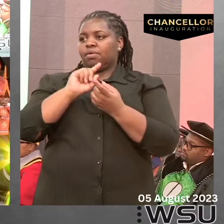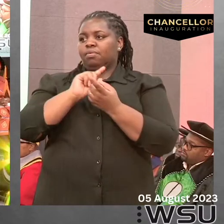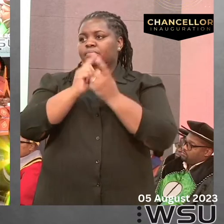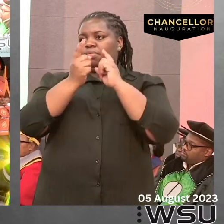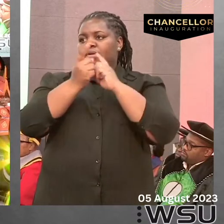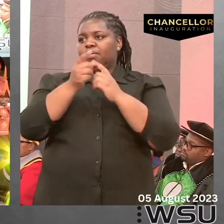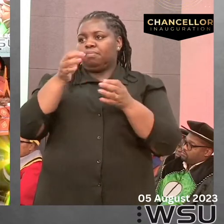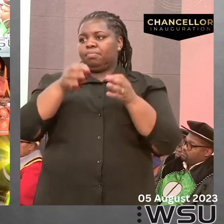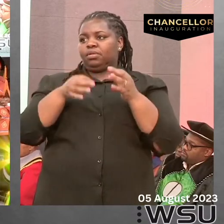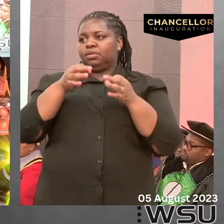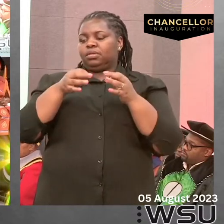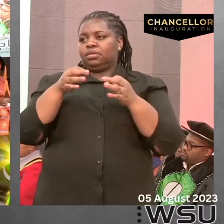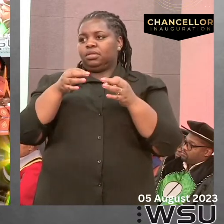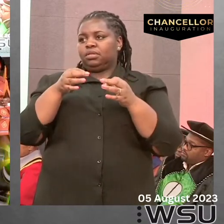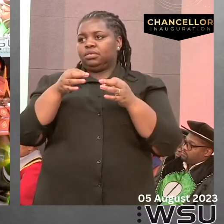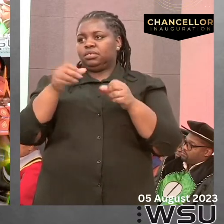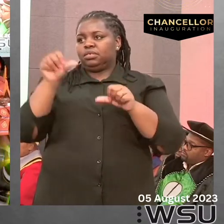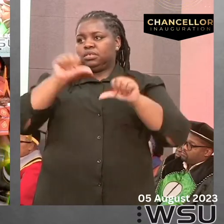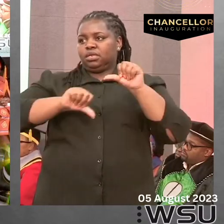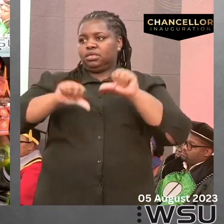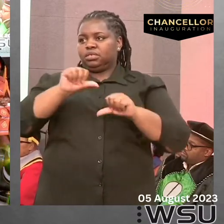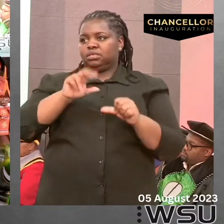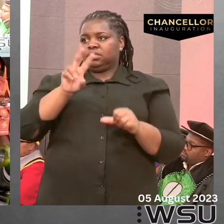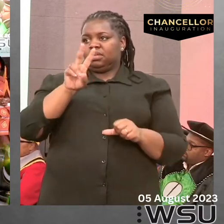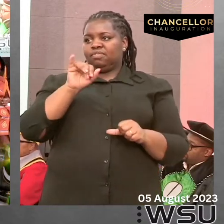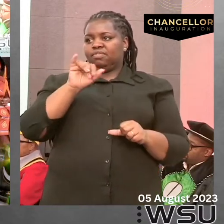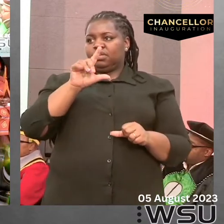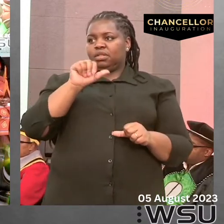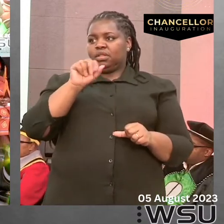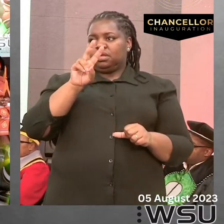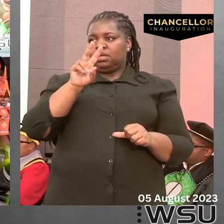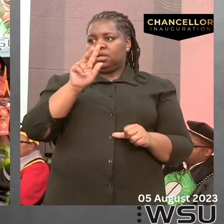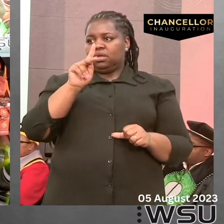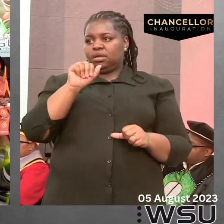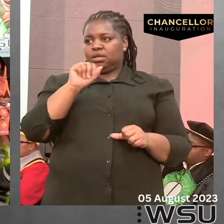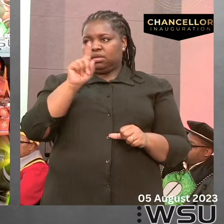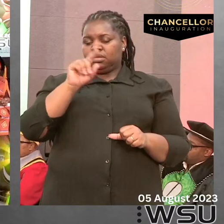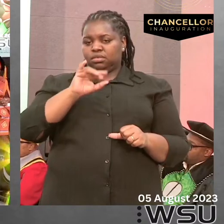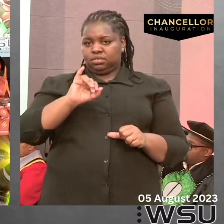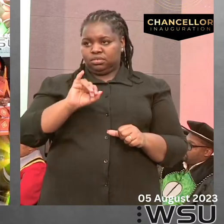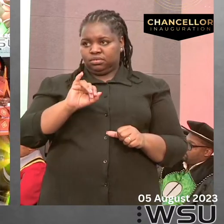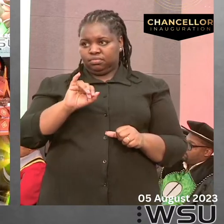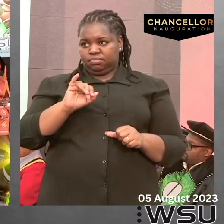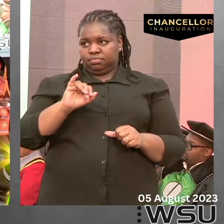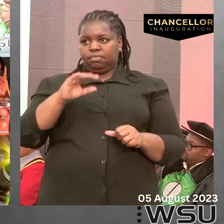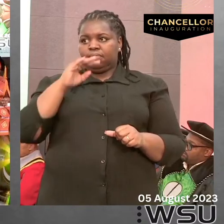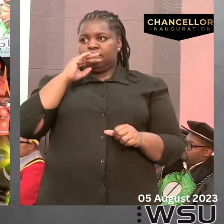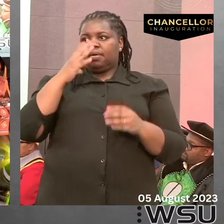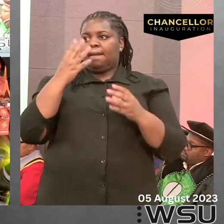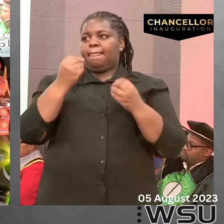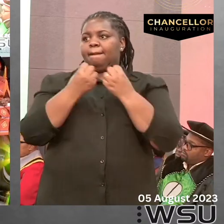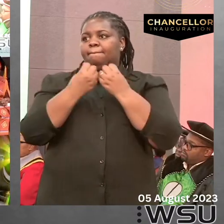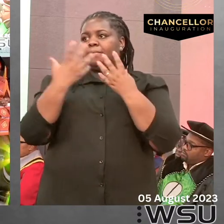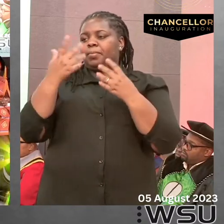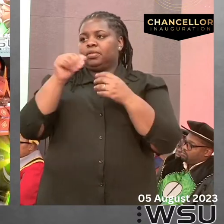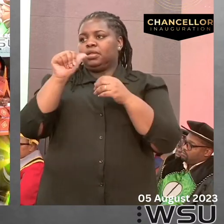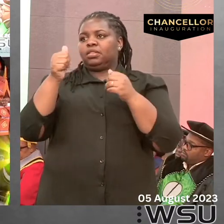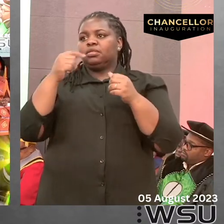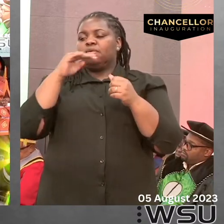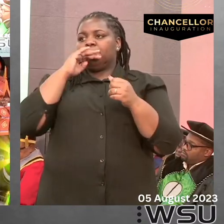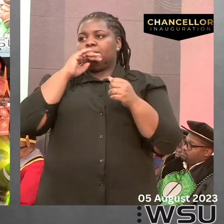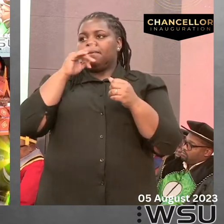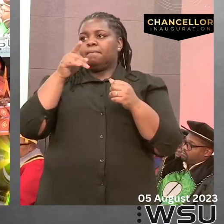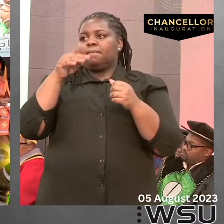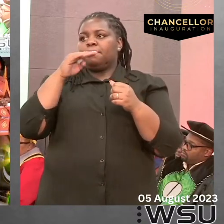political science, Herbert Vilakazi, who became head of sociology, and many others. Of course, we stumbled